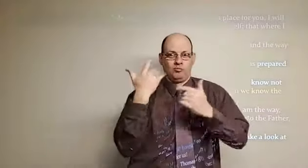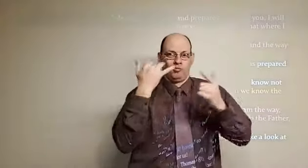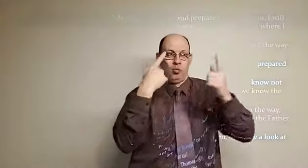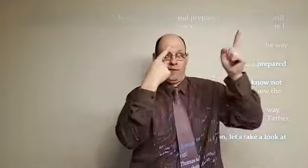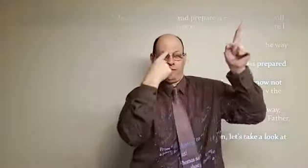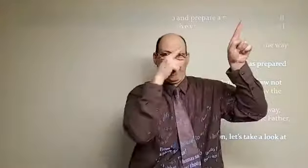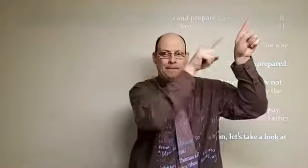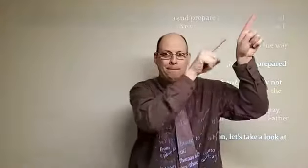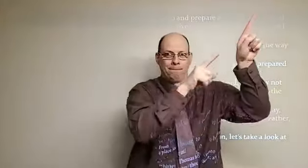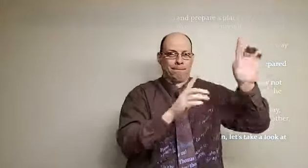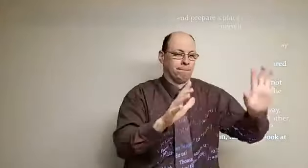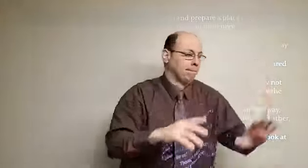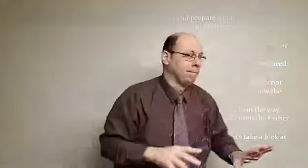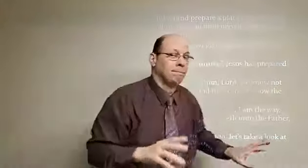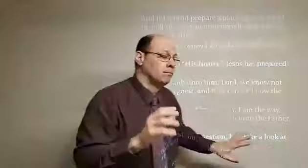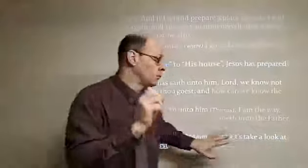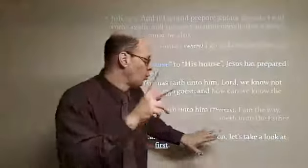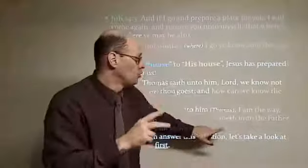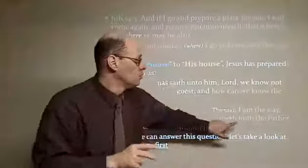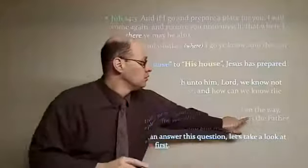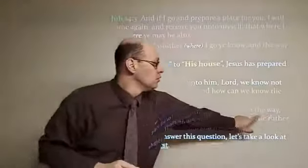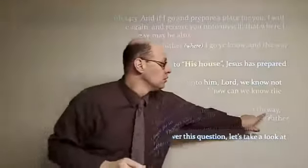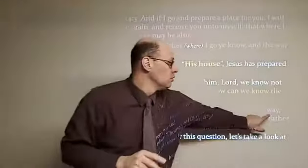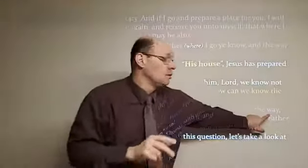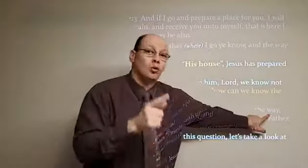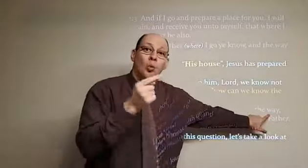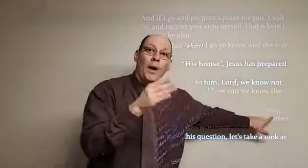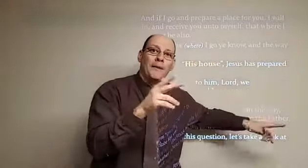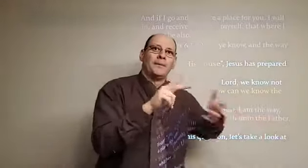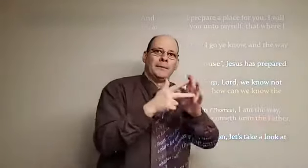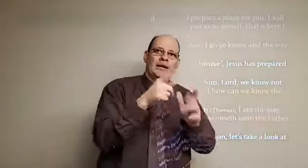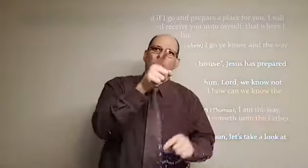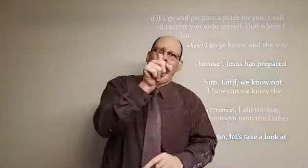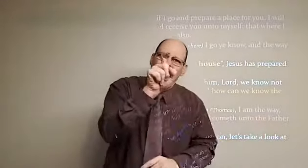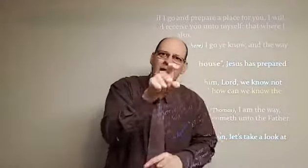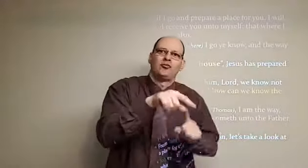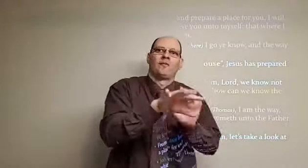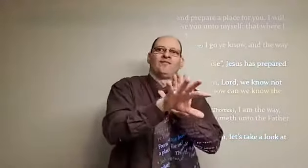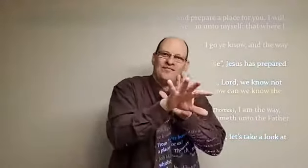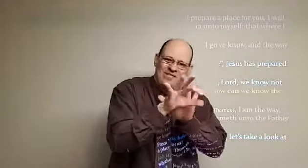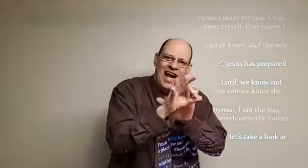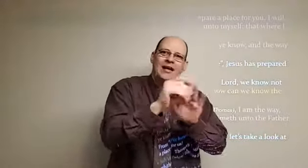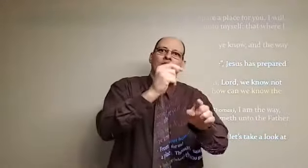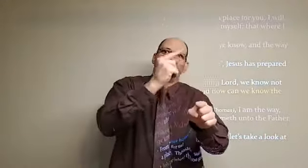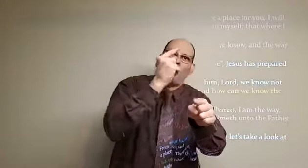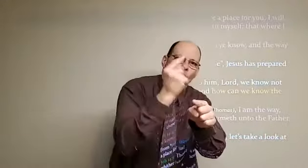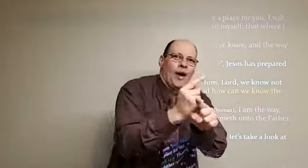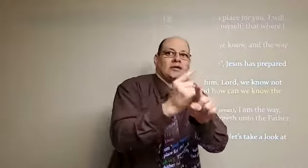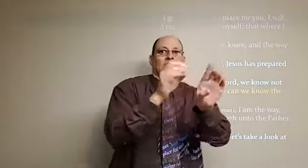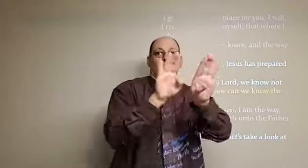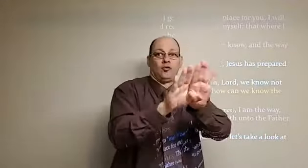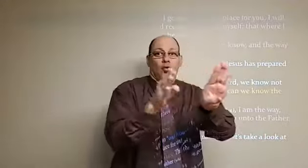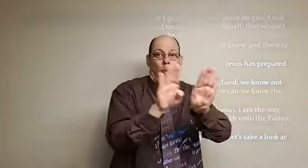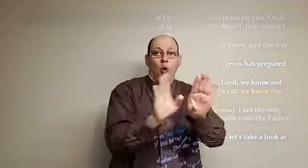and my testimony of how God showed me the truth now the way you have to find the right